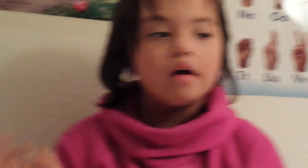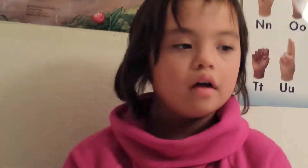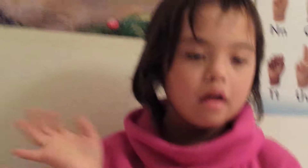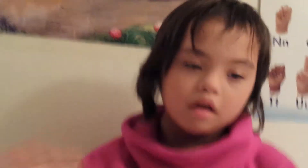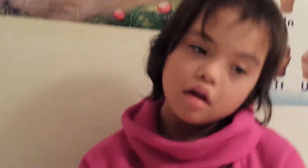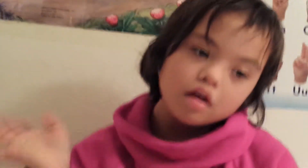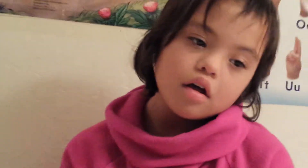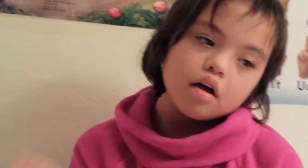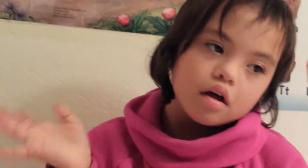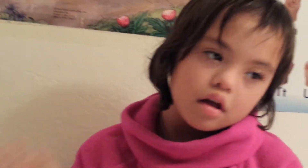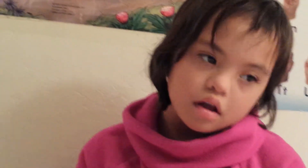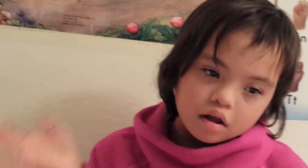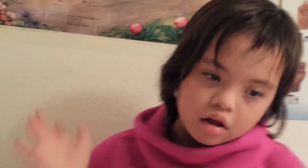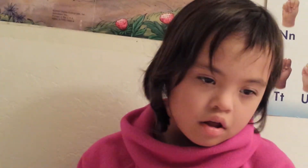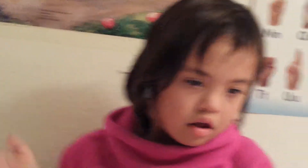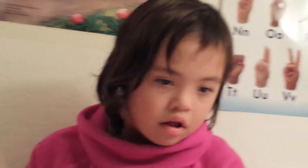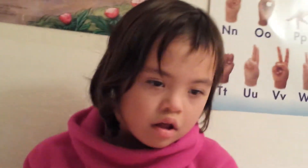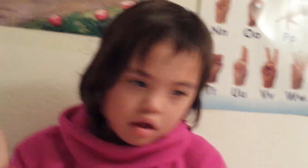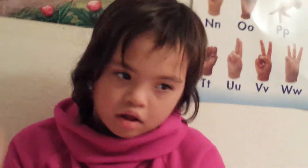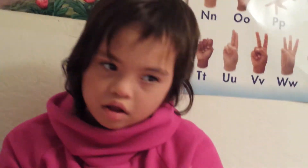What did you see at Disneyland?